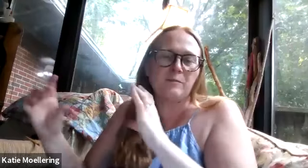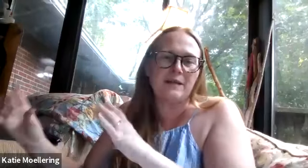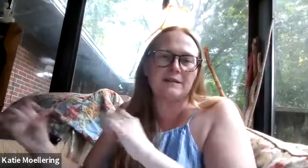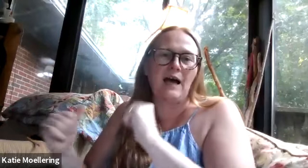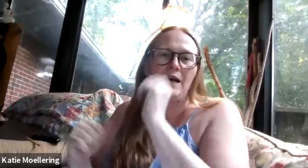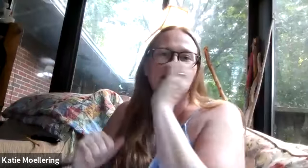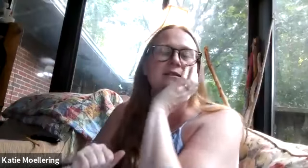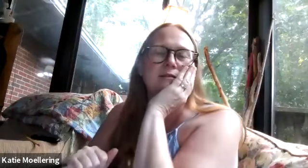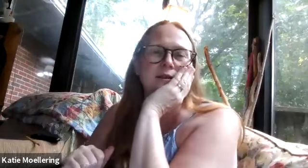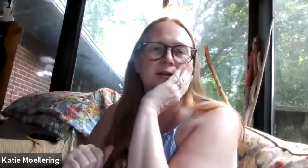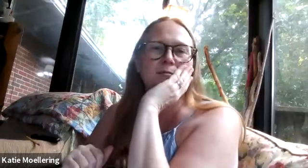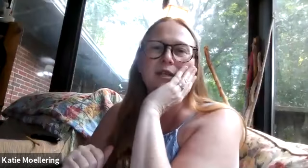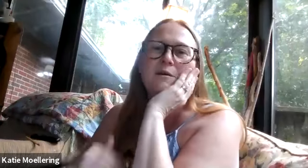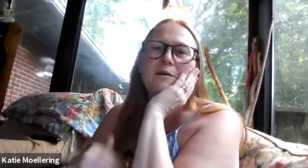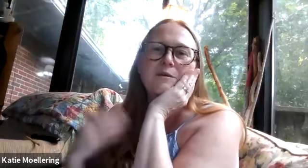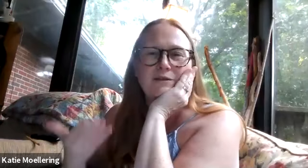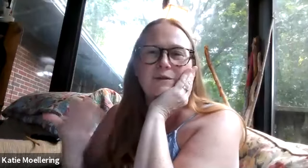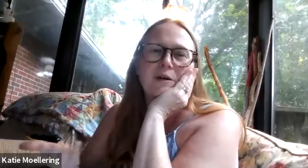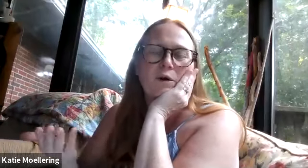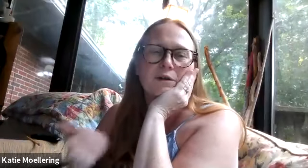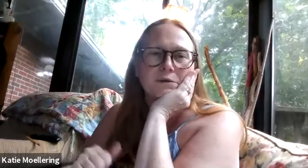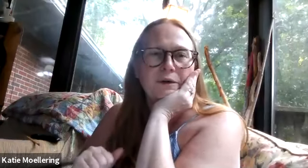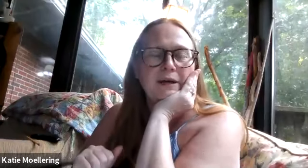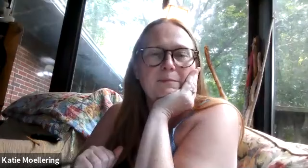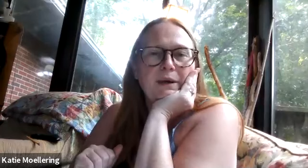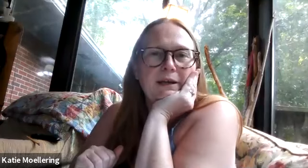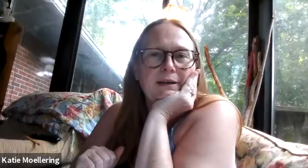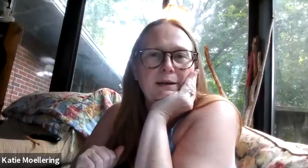you'll make the signs. So, you kind of work through it, but